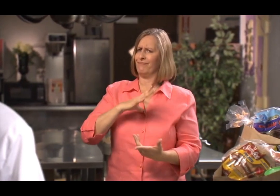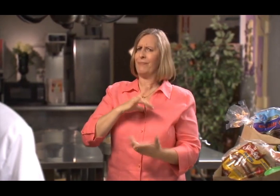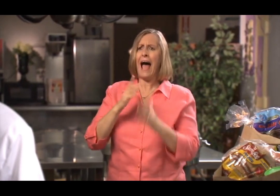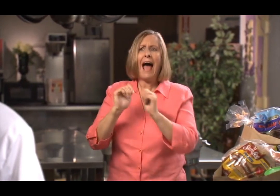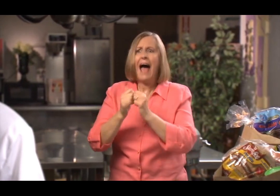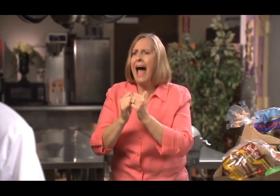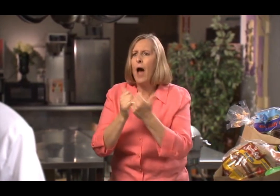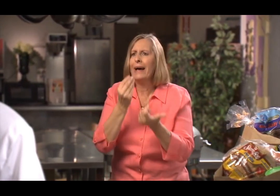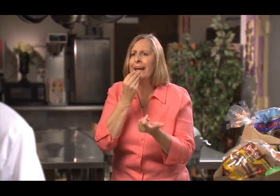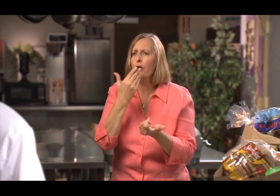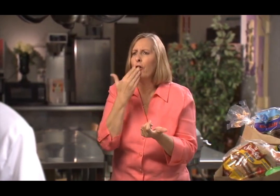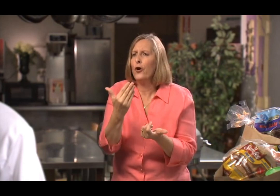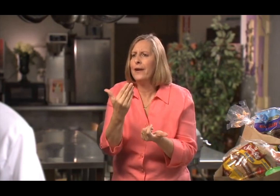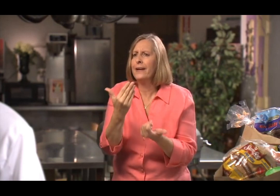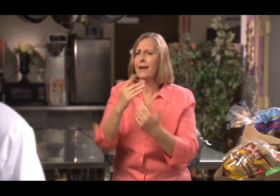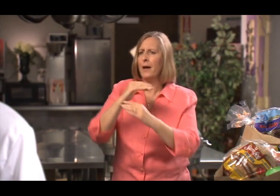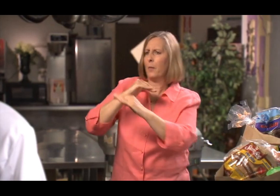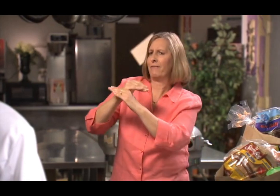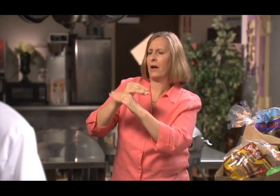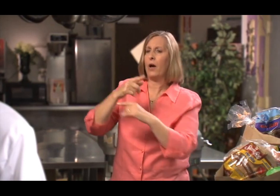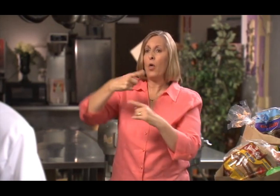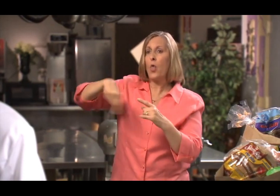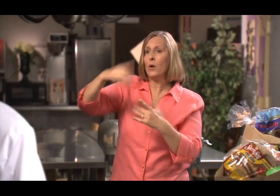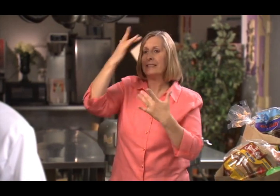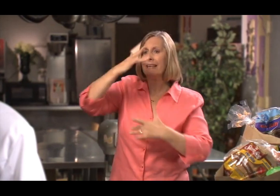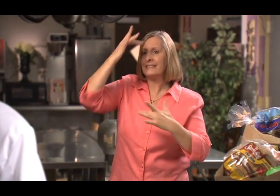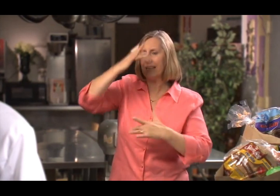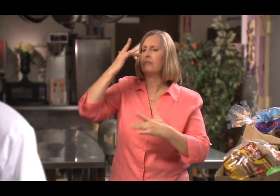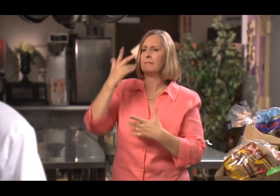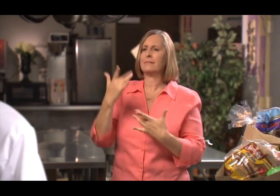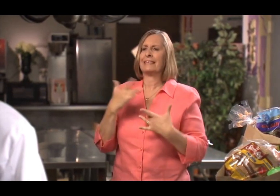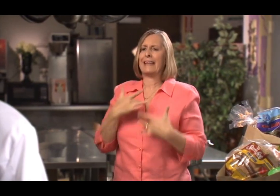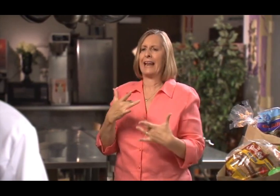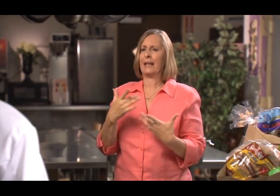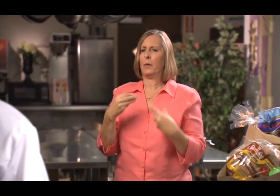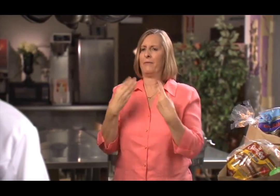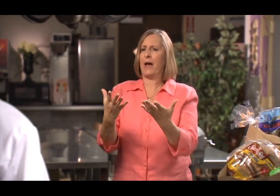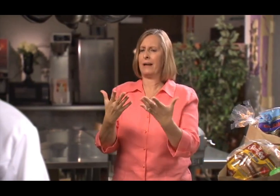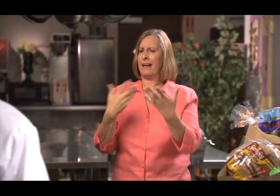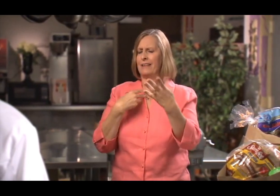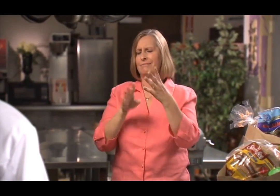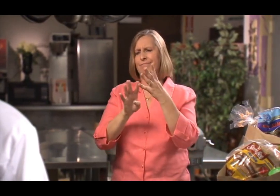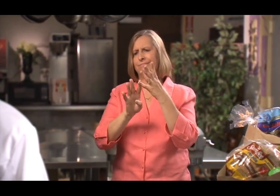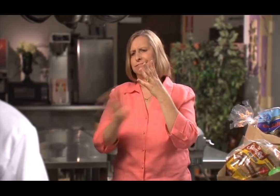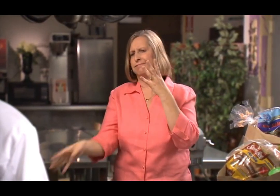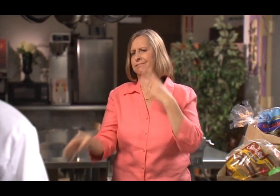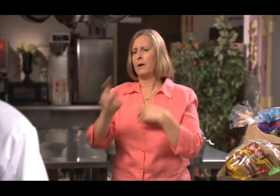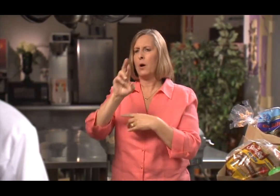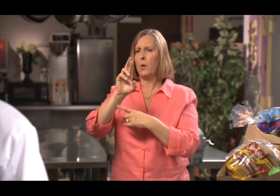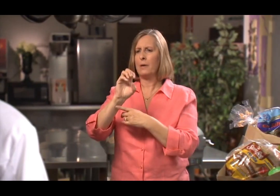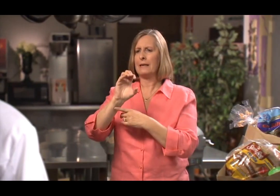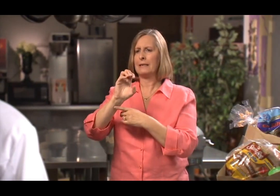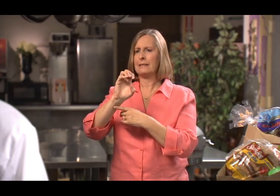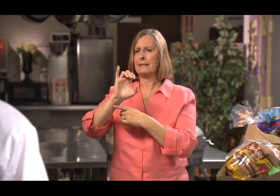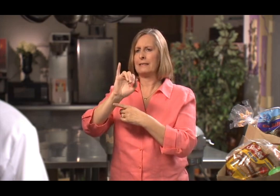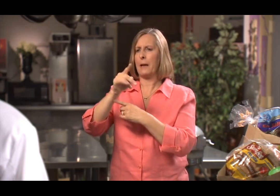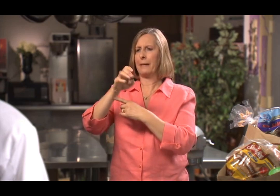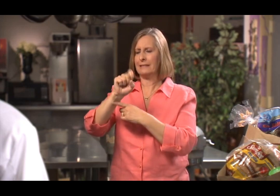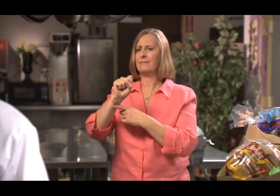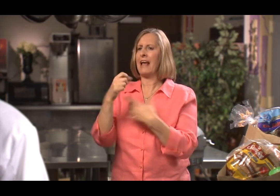It's great how they provide information on how to eat well in order to prevent those diseases. They tend to provide long lists of healthy